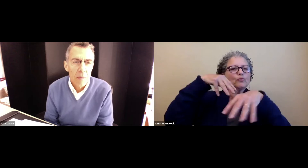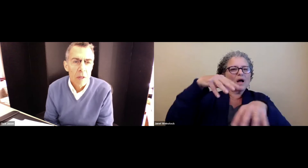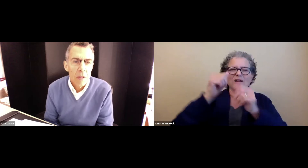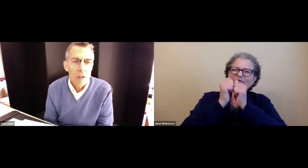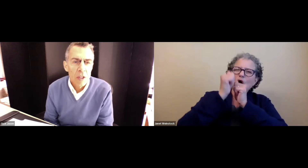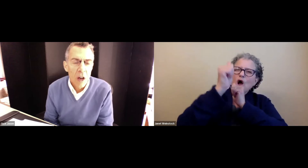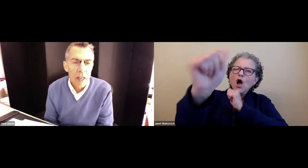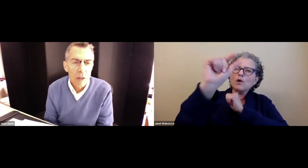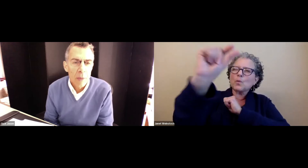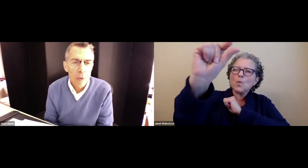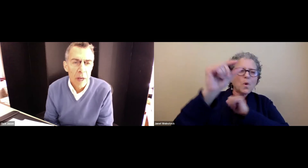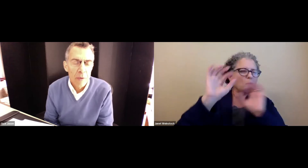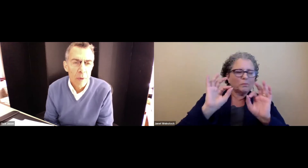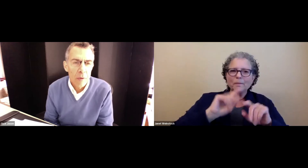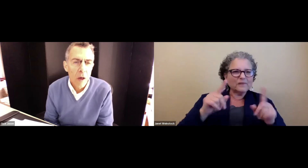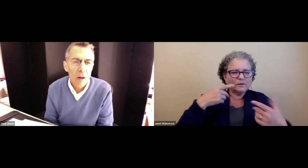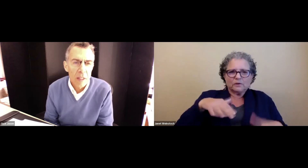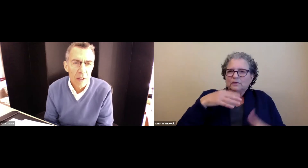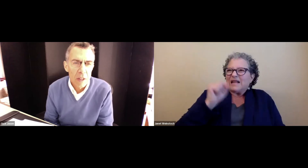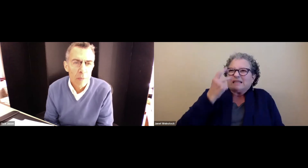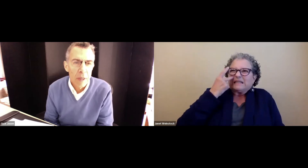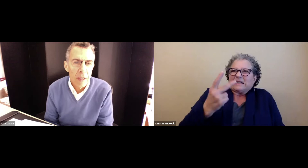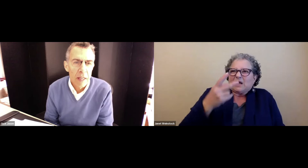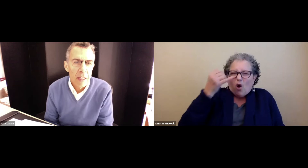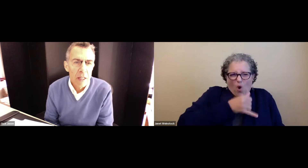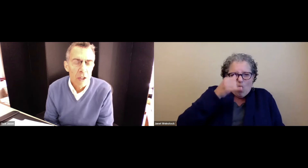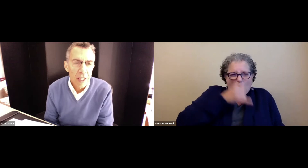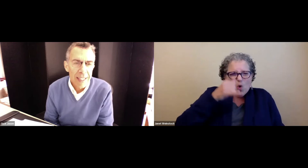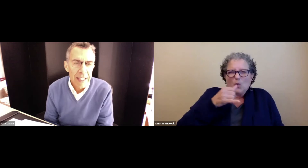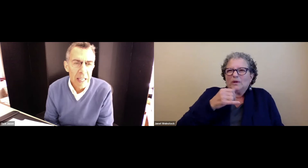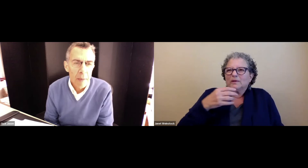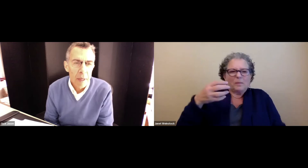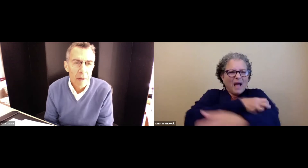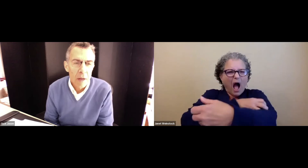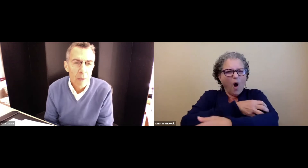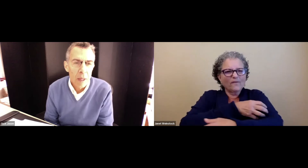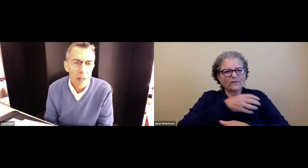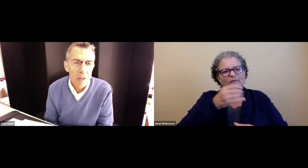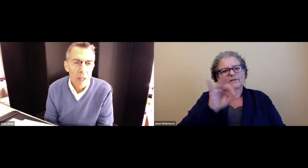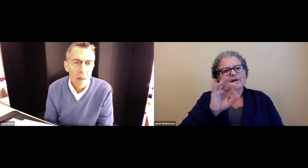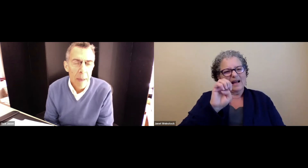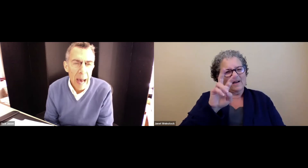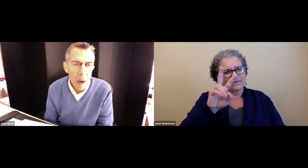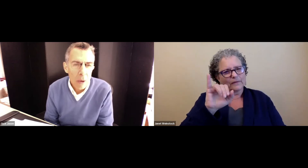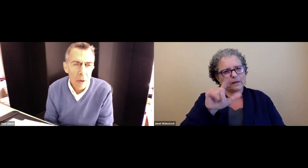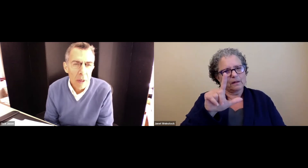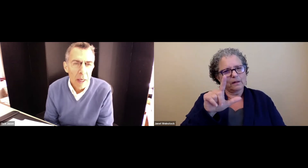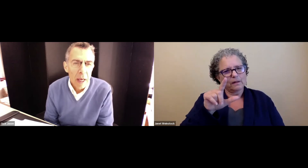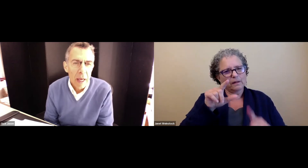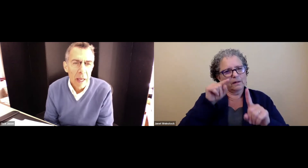She saw Hitler in a parade from a long distance, but yet she could see him and realize the power and